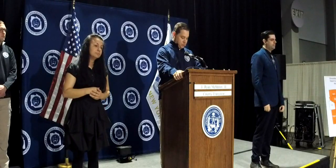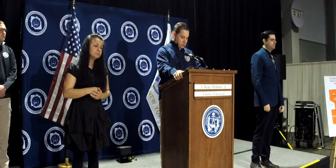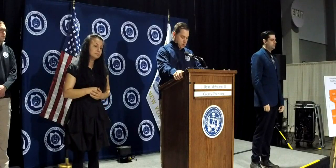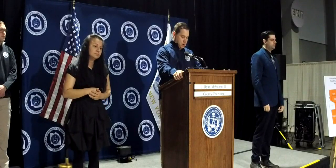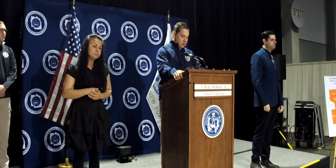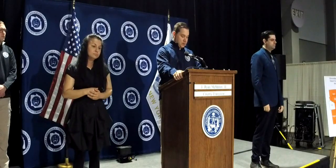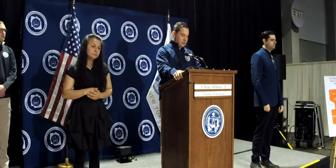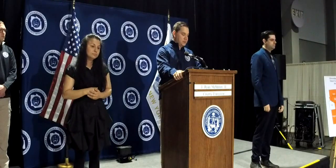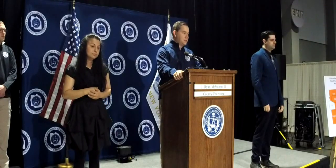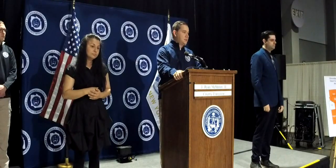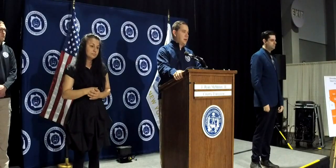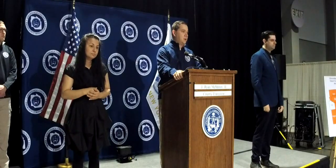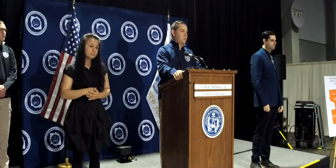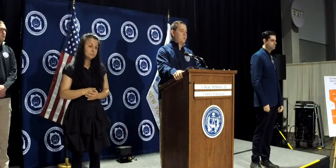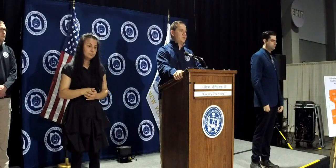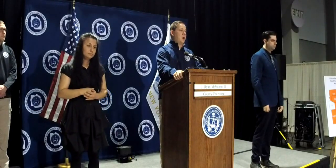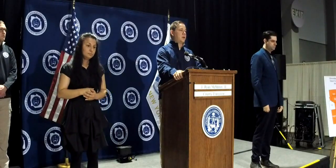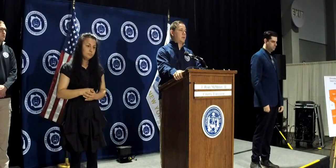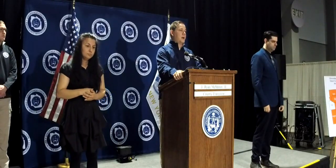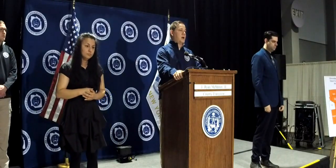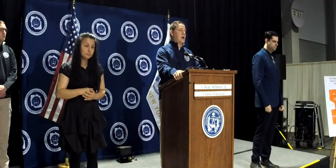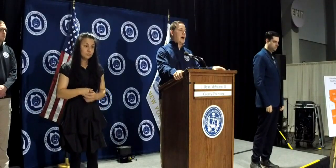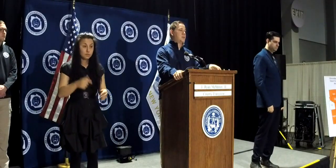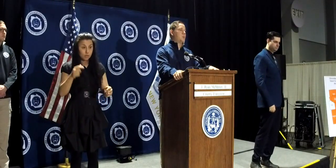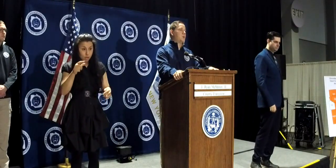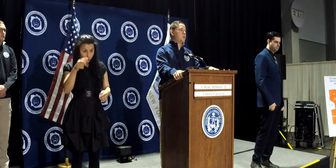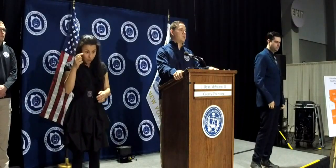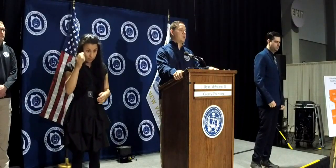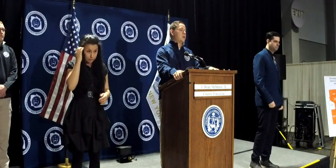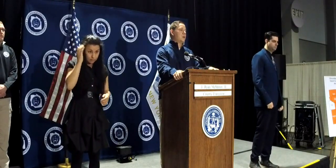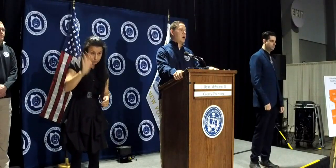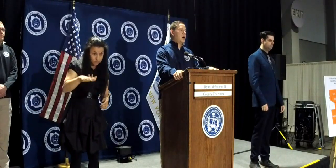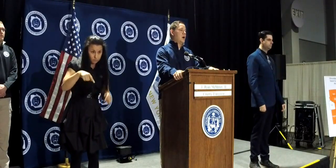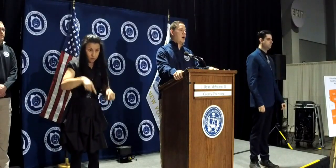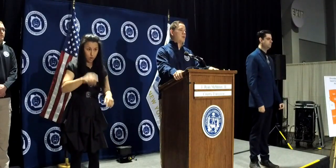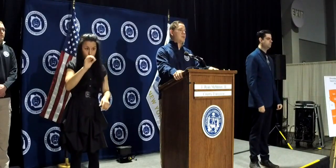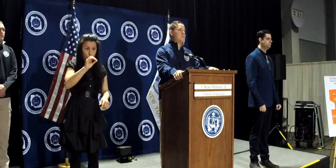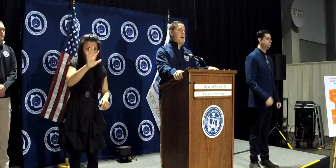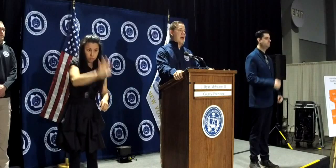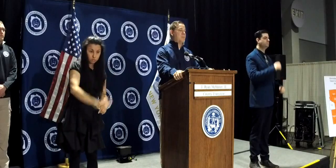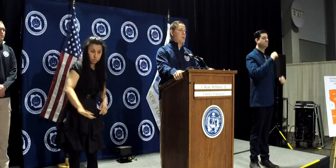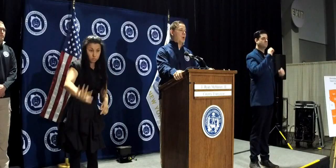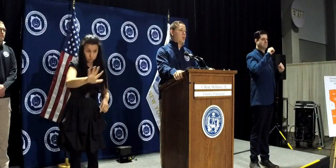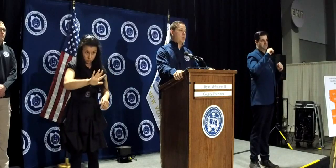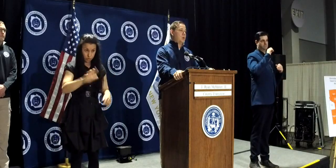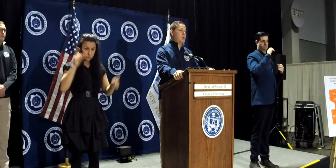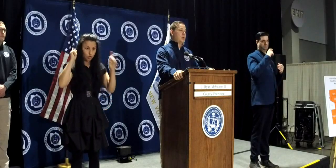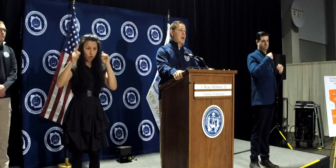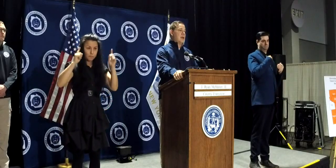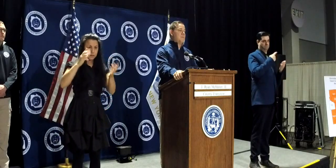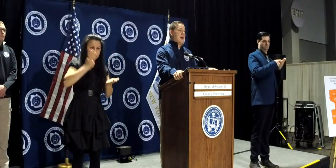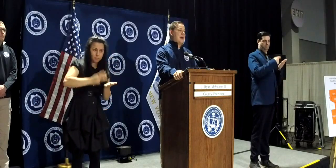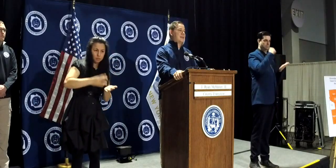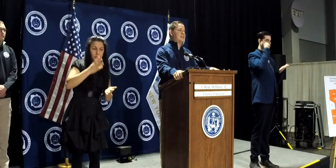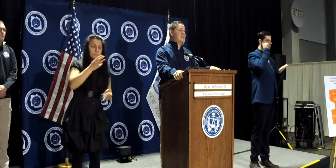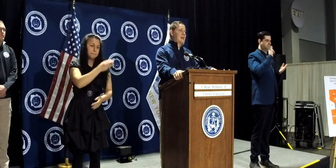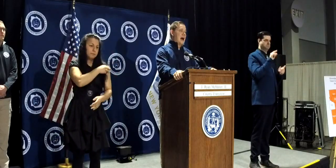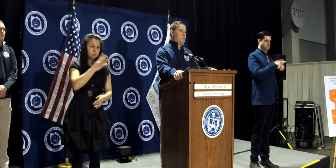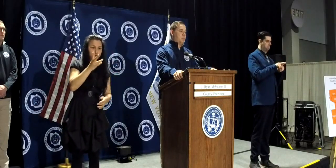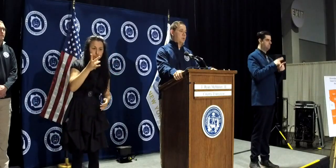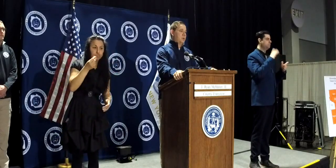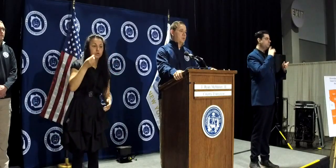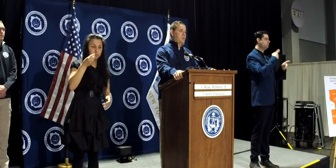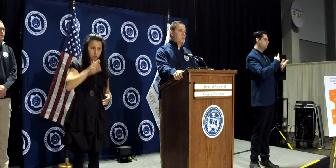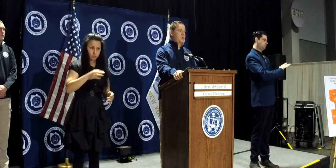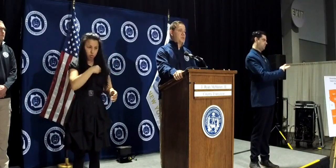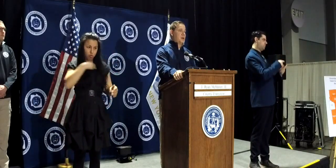hospitals. Needless to say, we've been talking about our hospitals are the backbone and